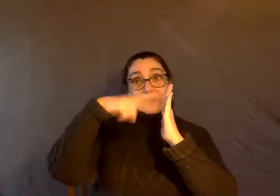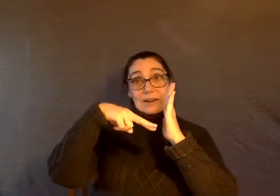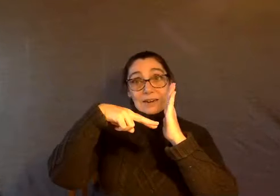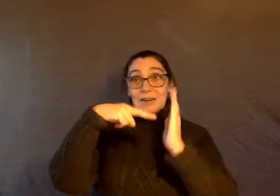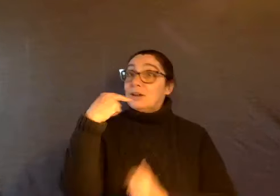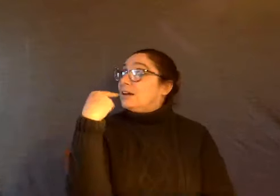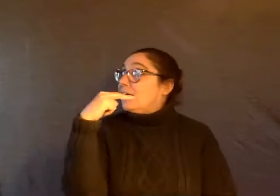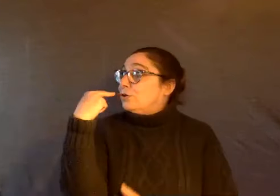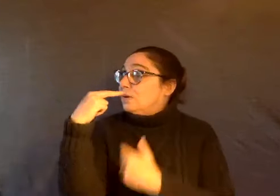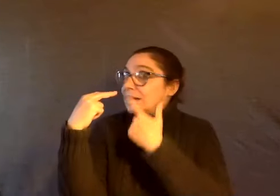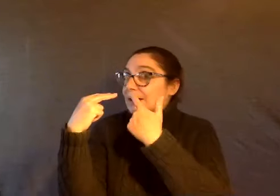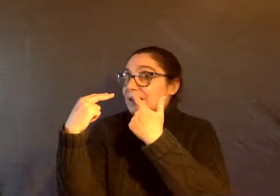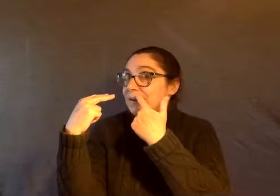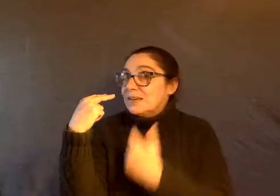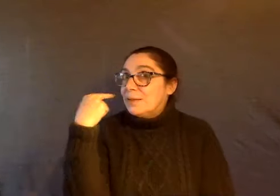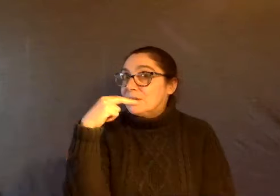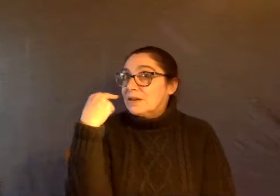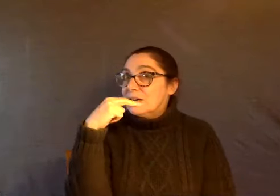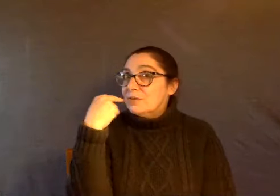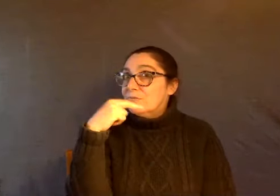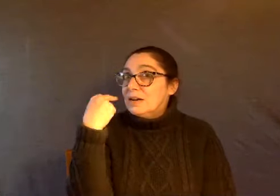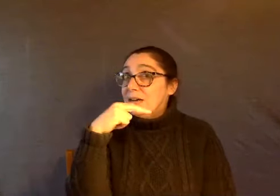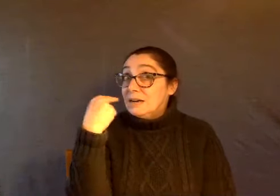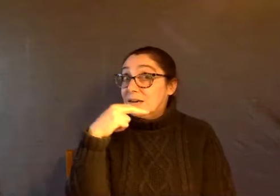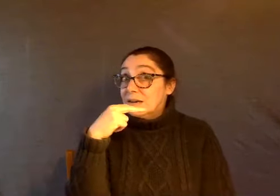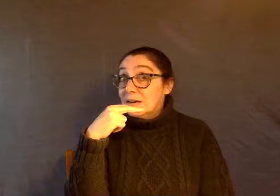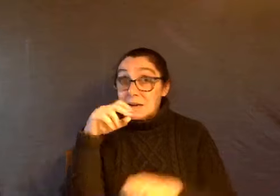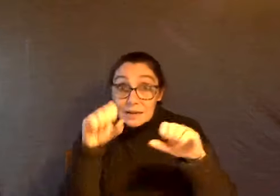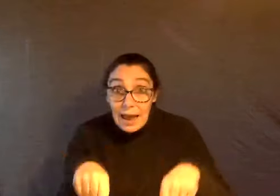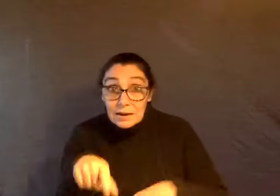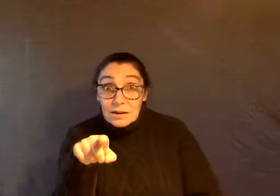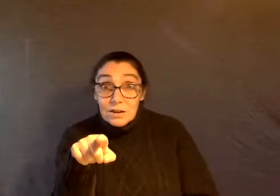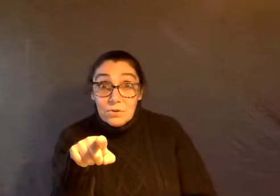Read. Now you're reading somebody's lips. Read. Can you?